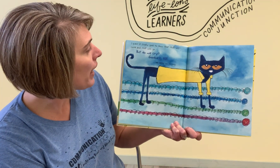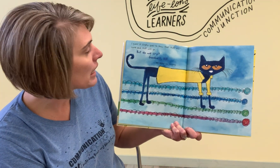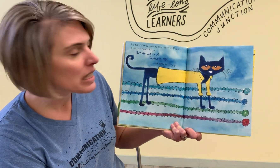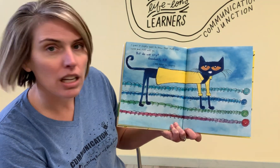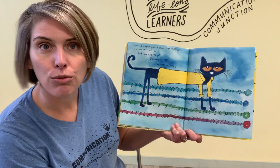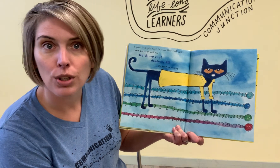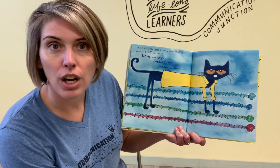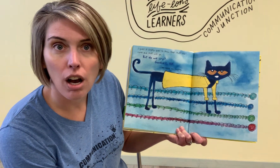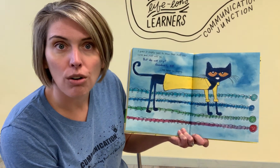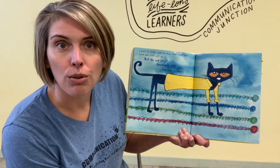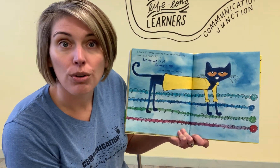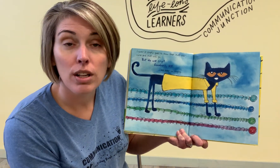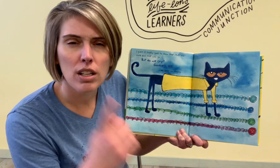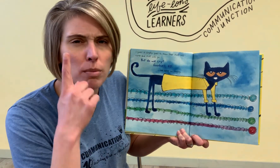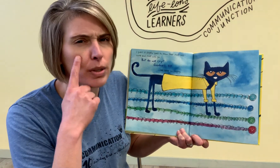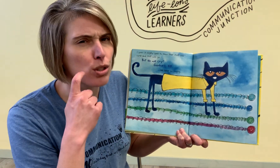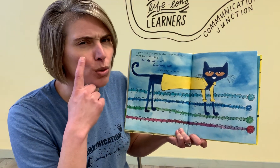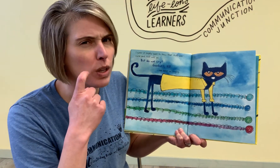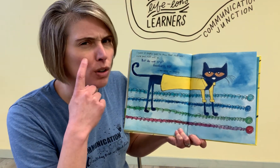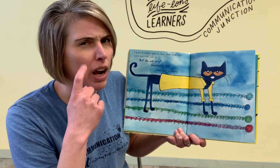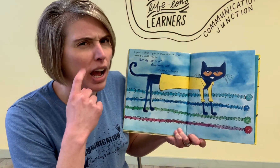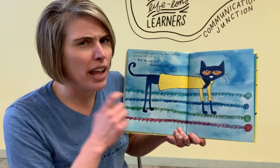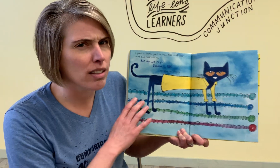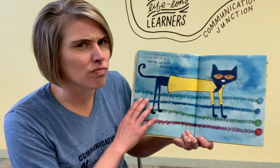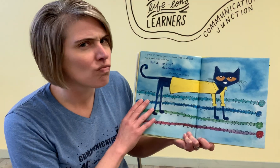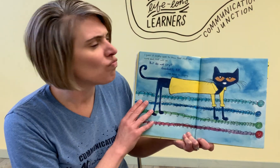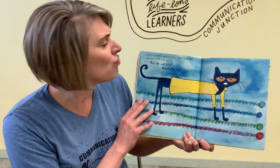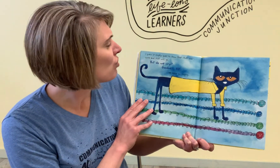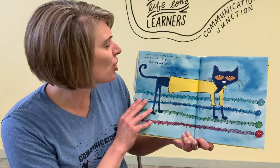and stuff will go. But do we cry?